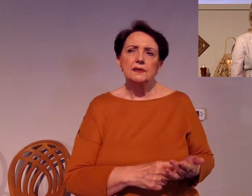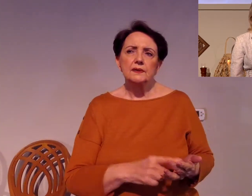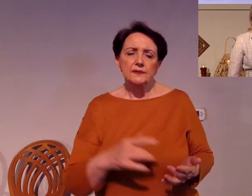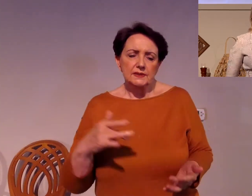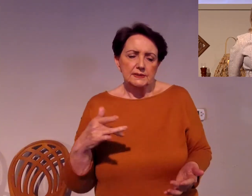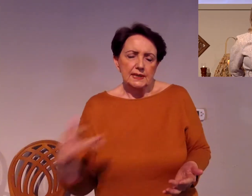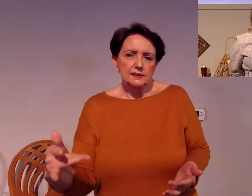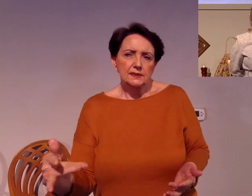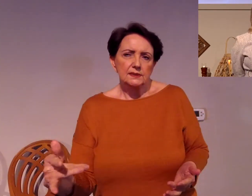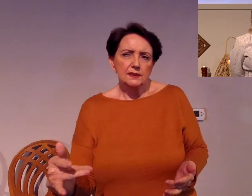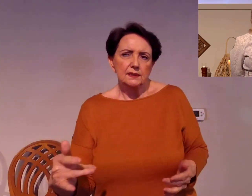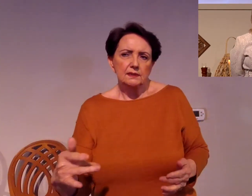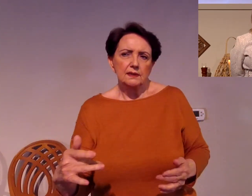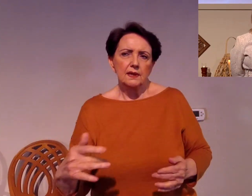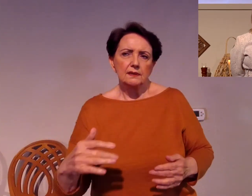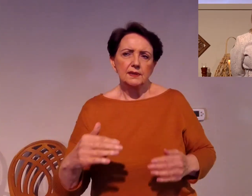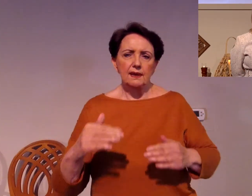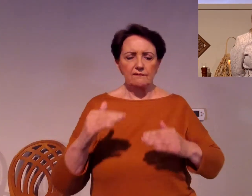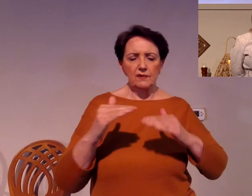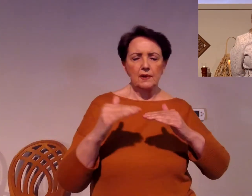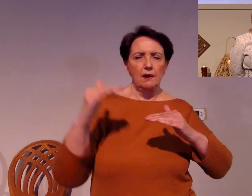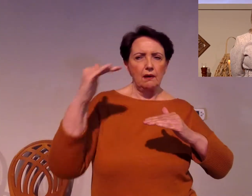upper limit.